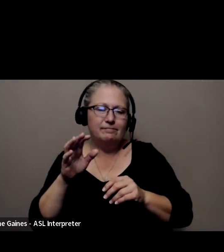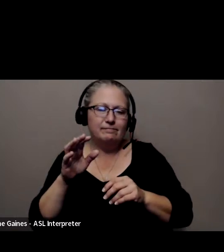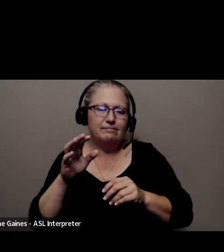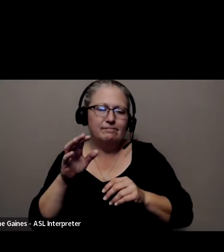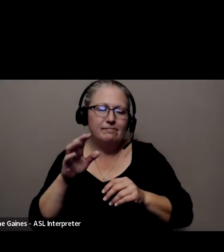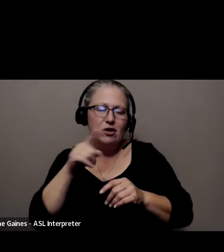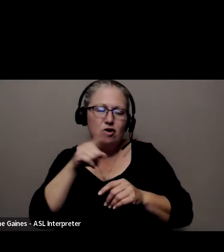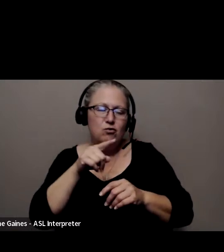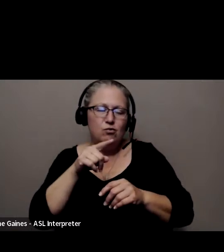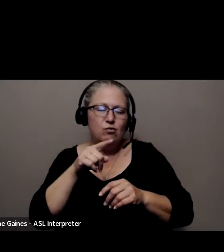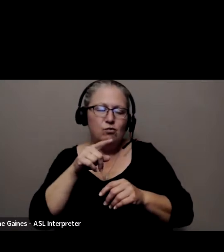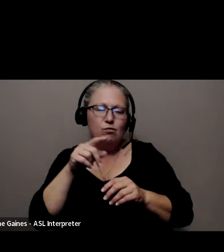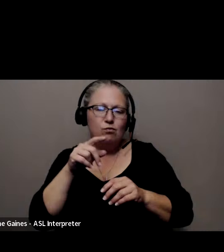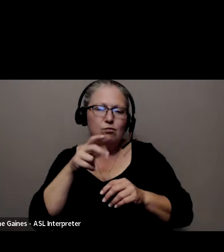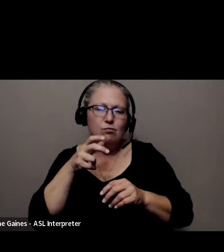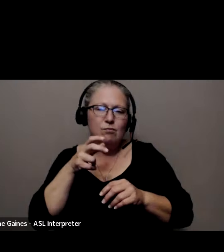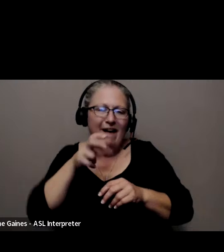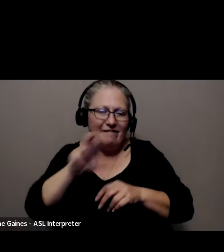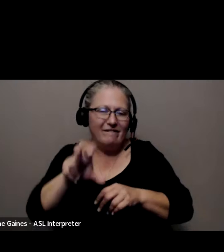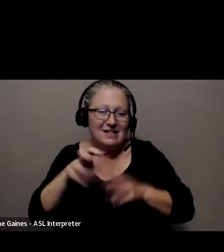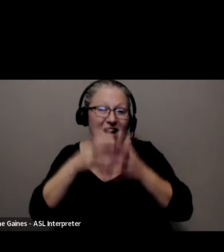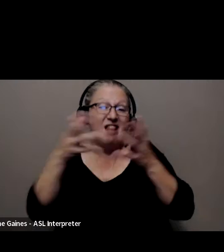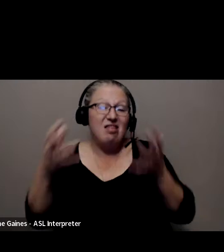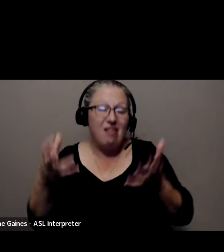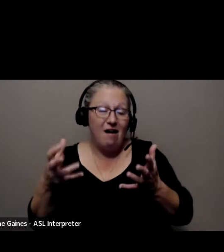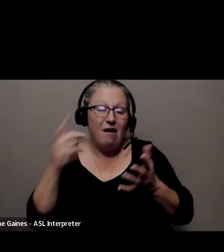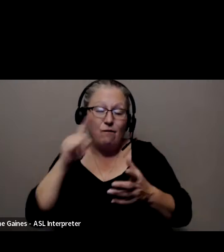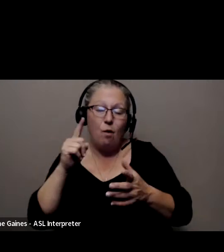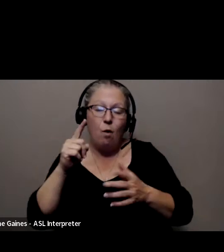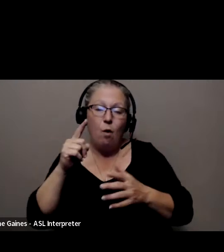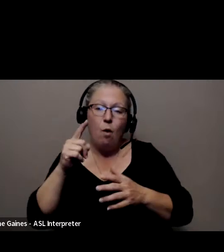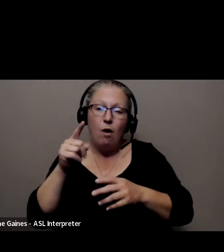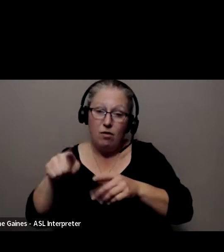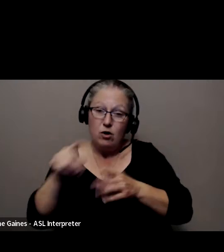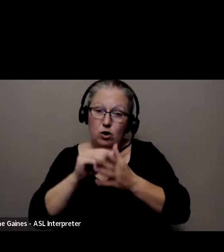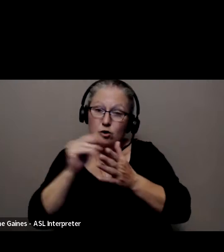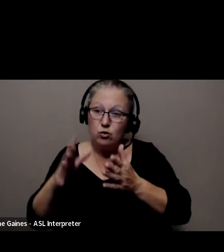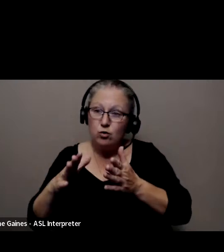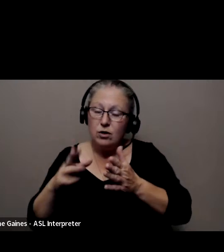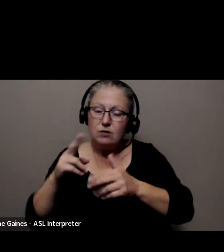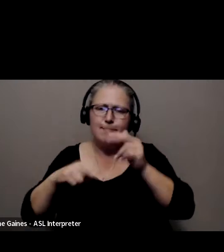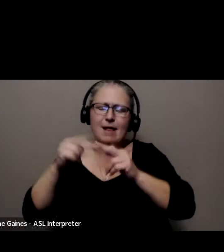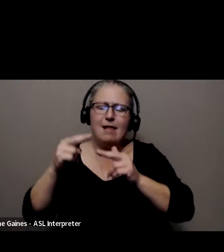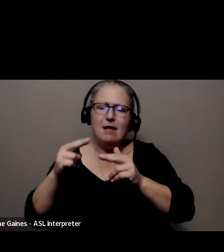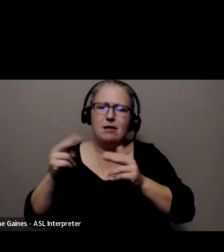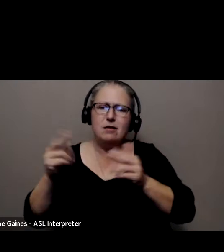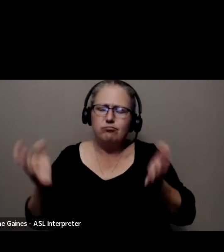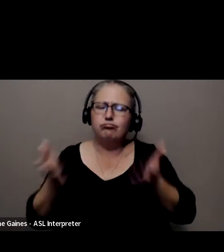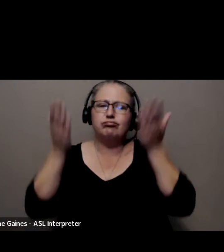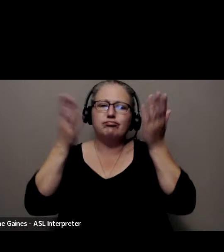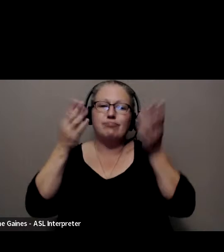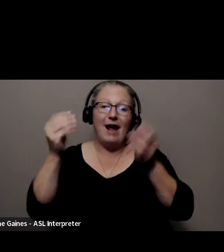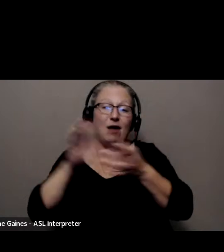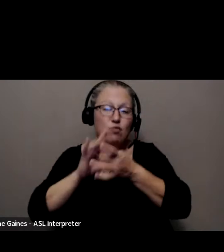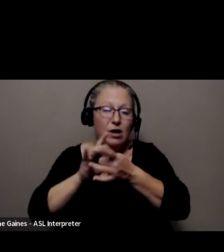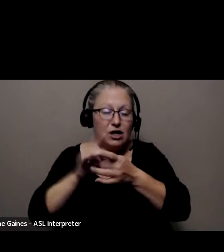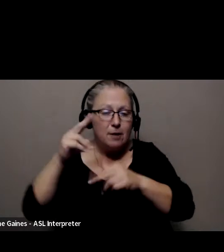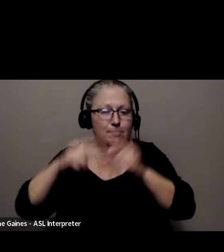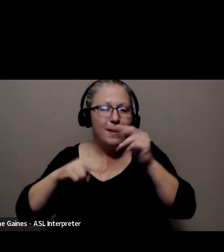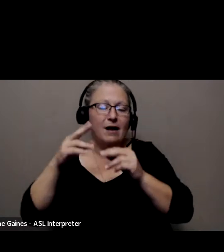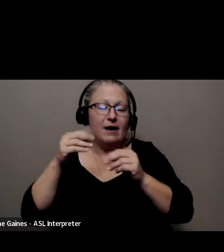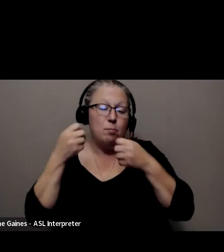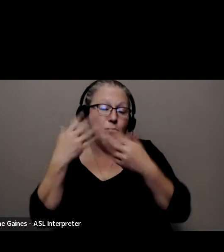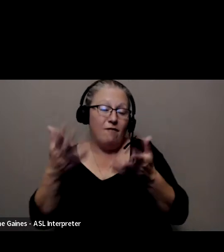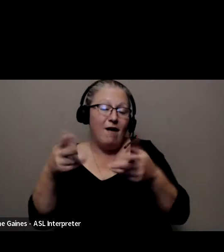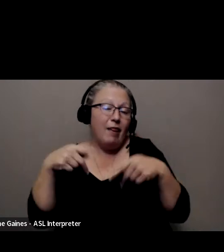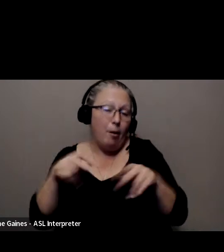invested a lot in building these kids up and building these relationships and providing these opportunities. And these are really